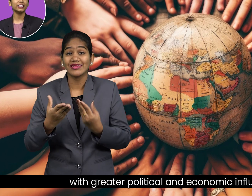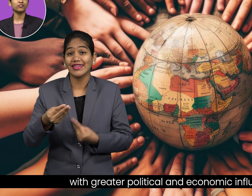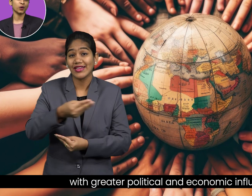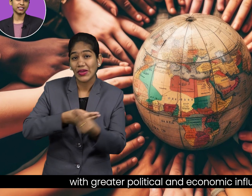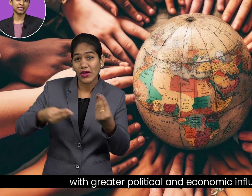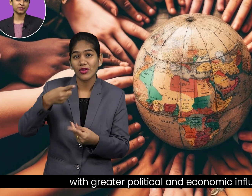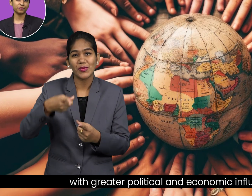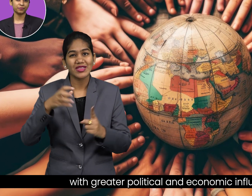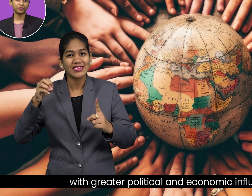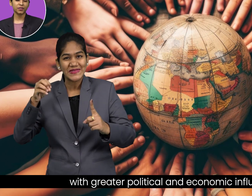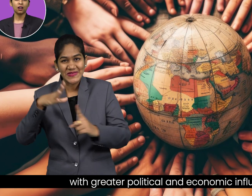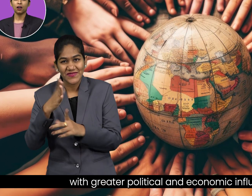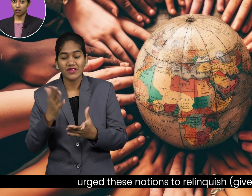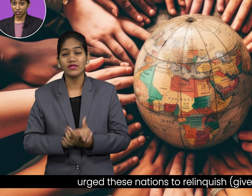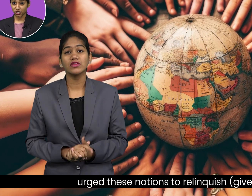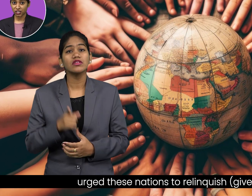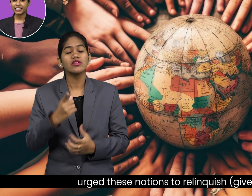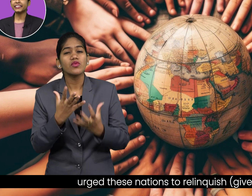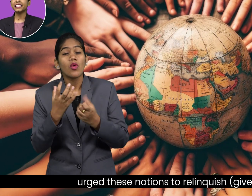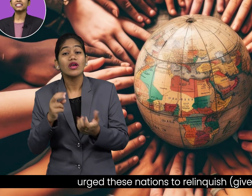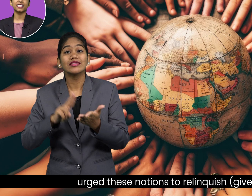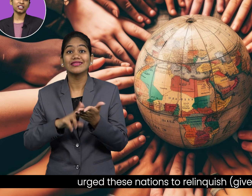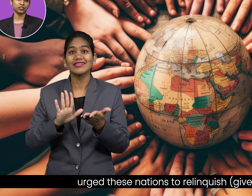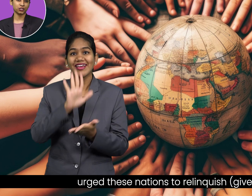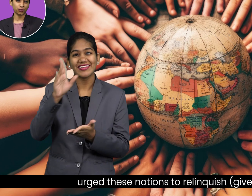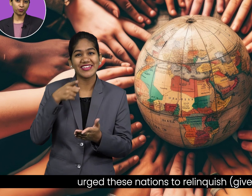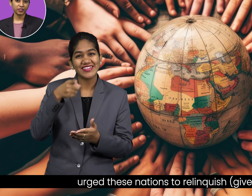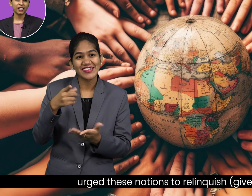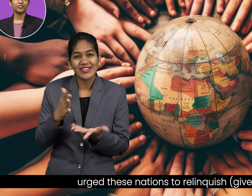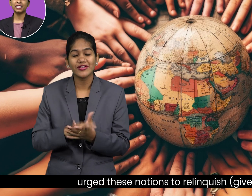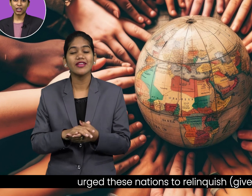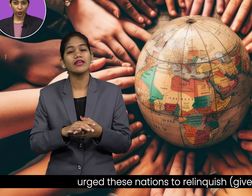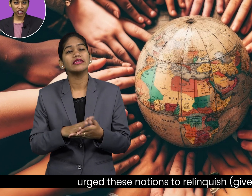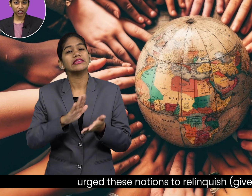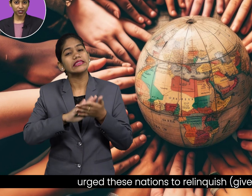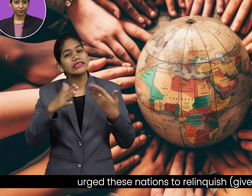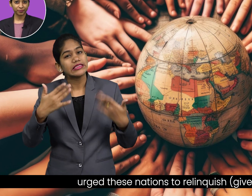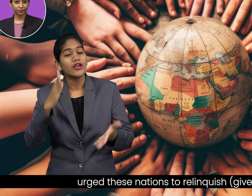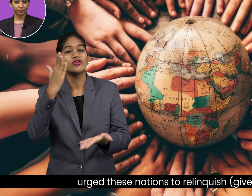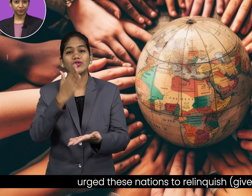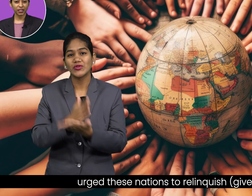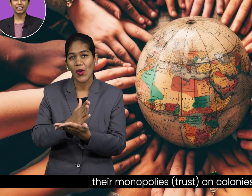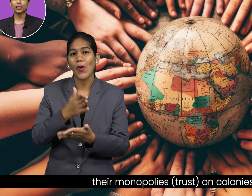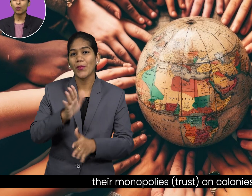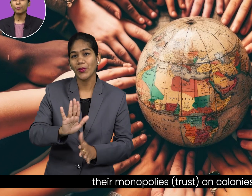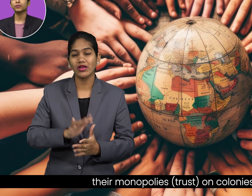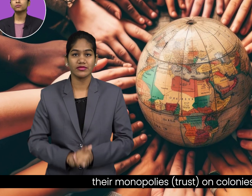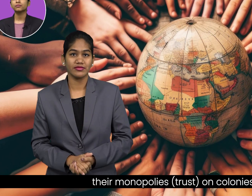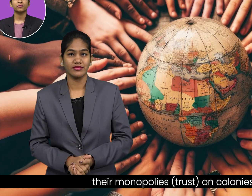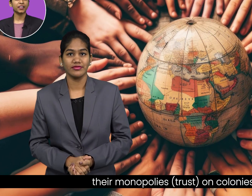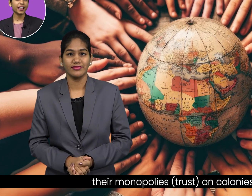economic influence, urged these nations to relinquish, give